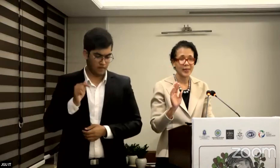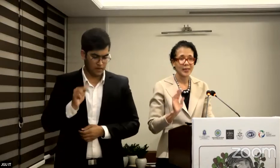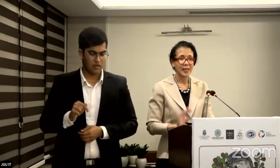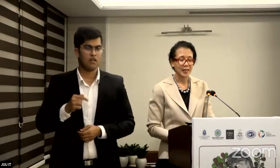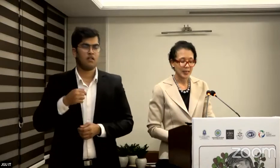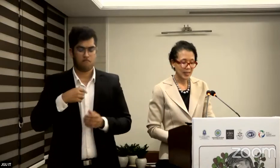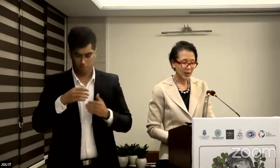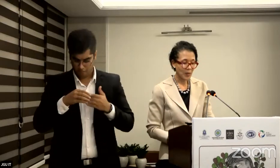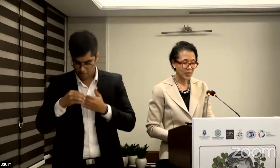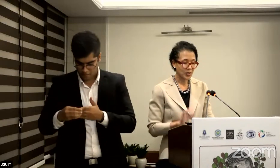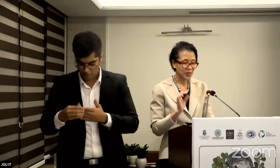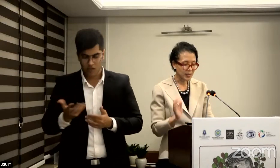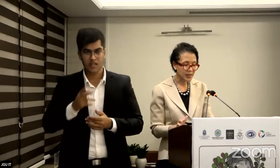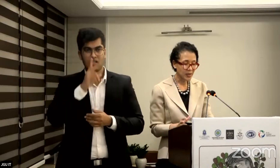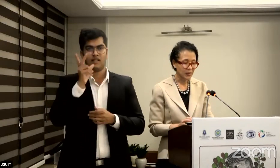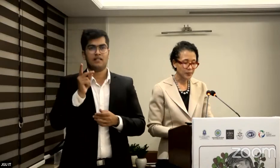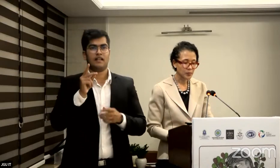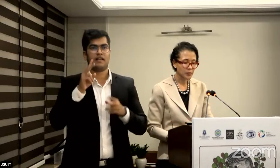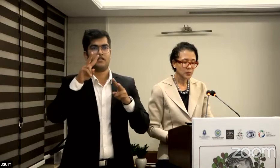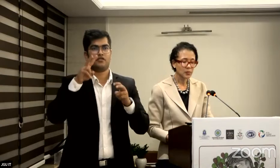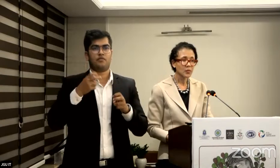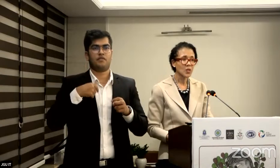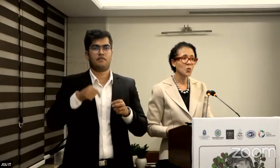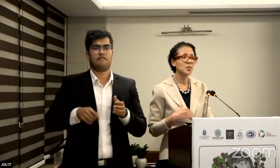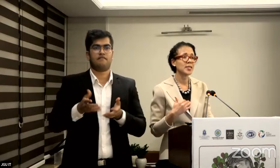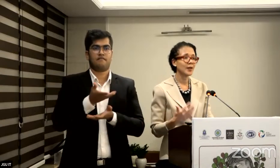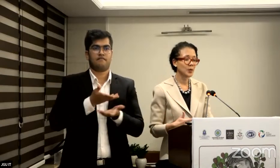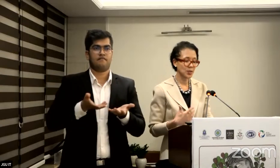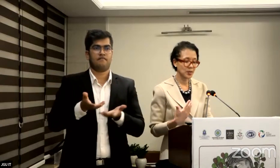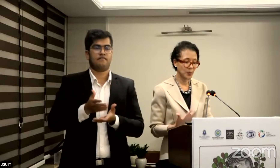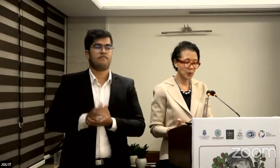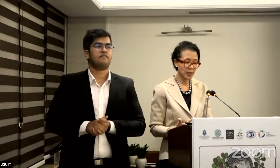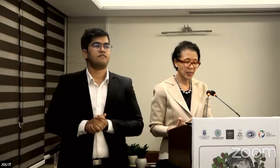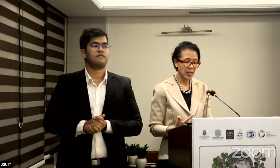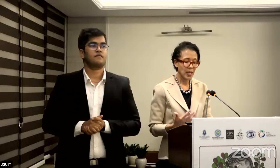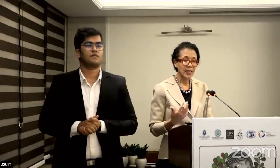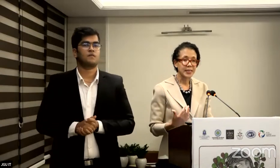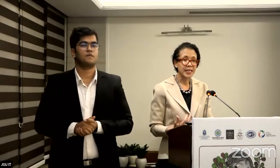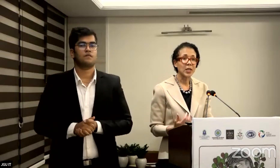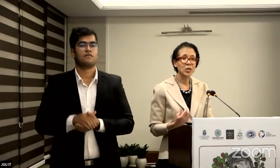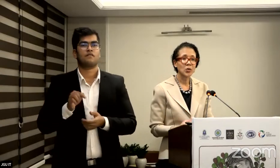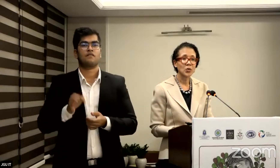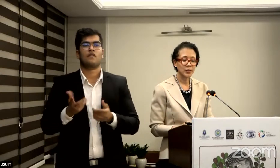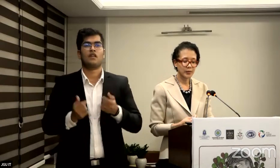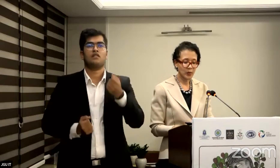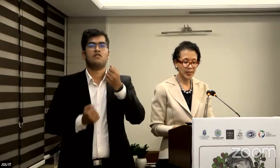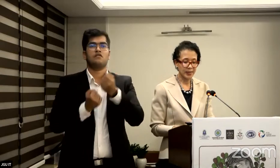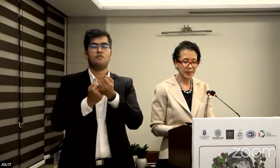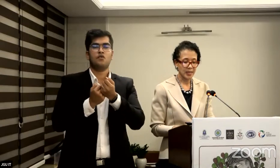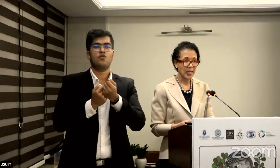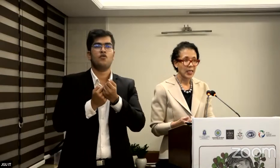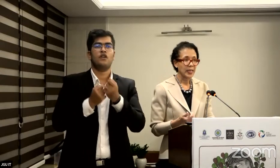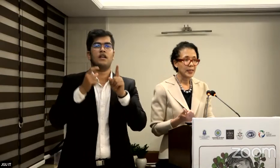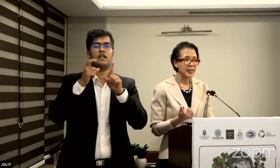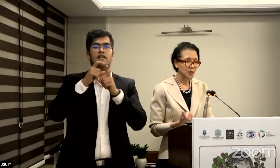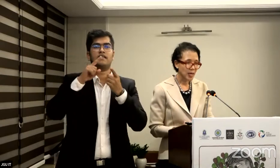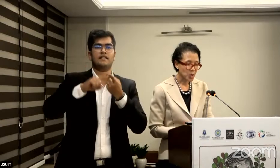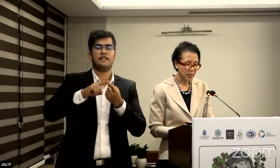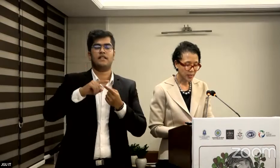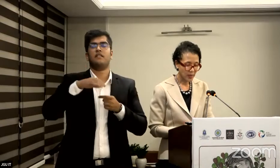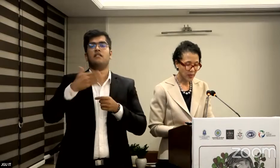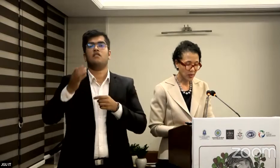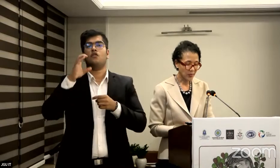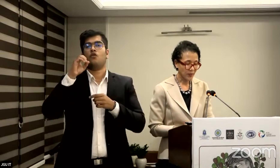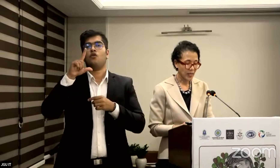thread that I want to consider, which is the effort to support a decolonial voice in